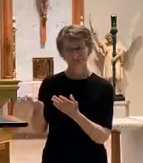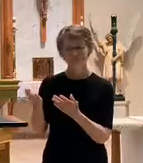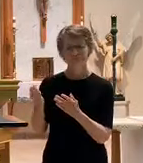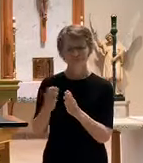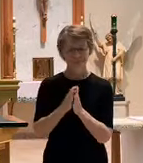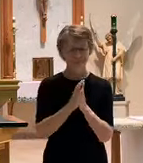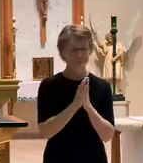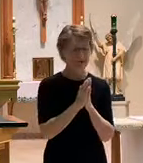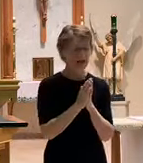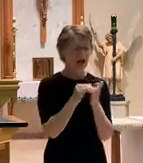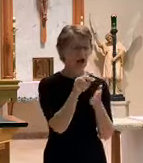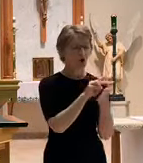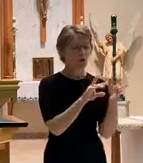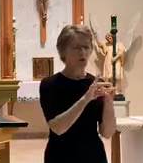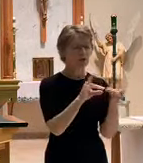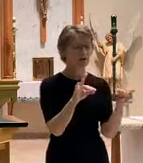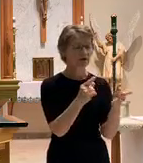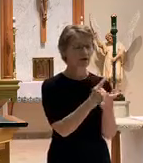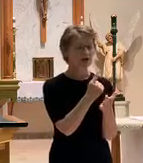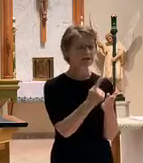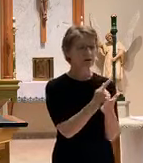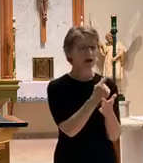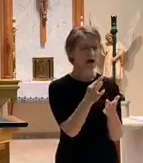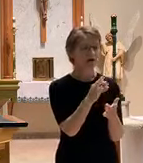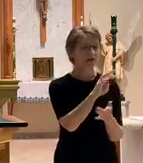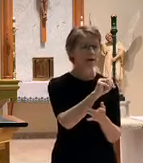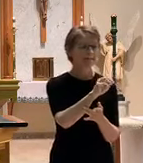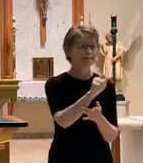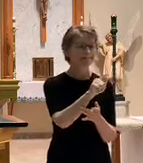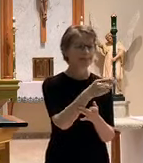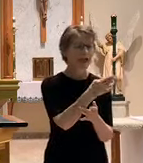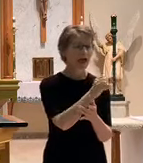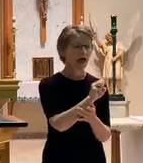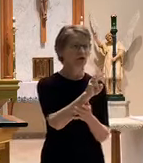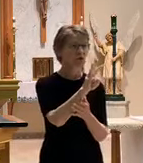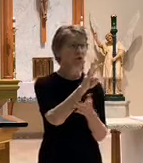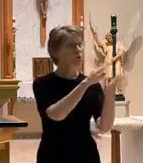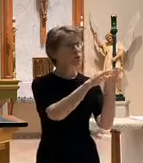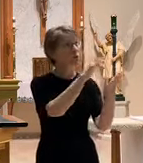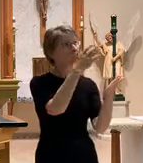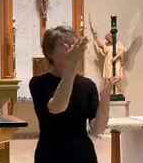with your spirit. A reading from the Holy Gospel according to Matthew. Glory to you,